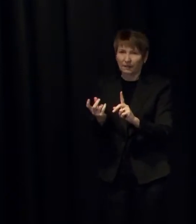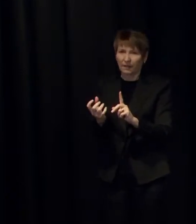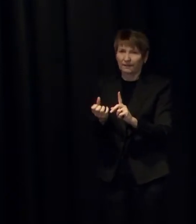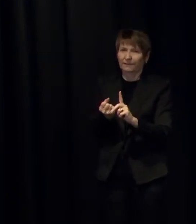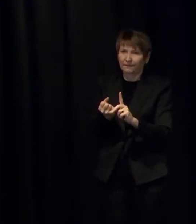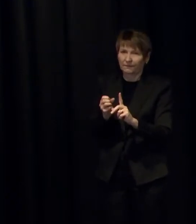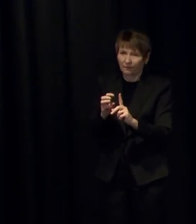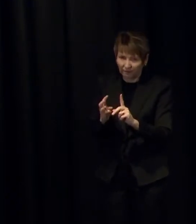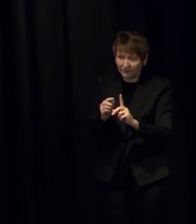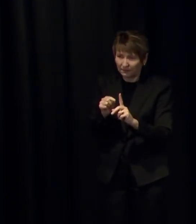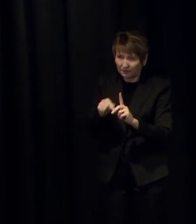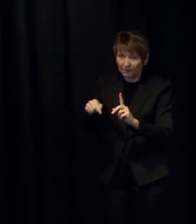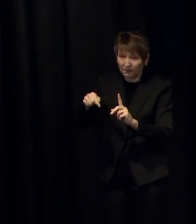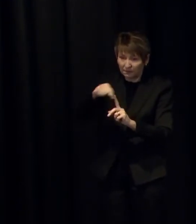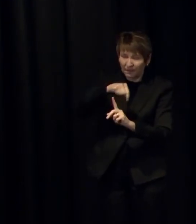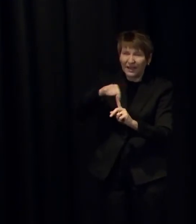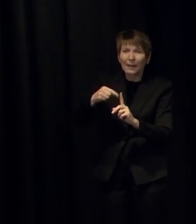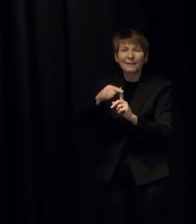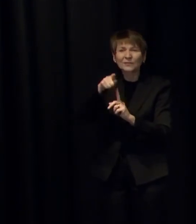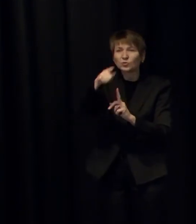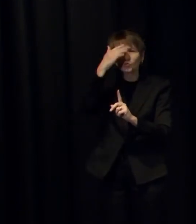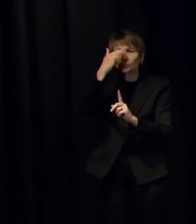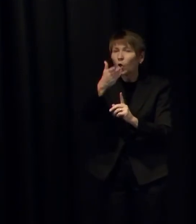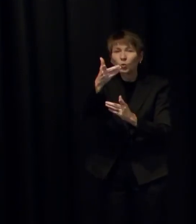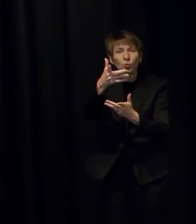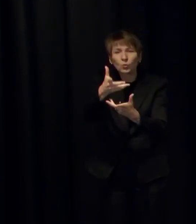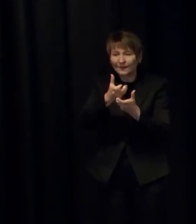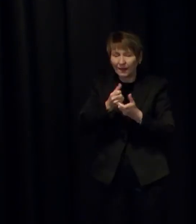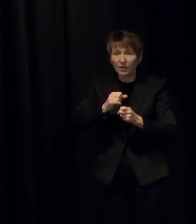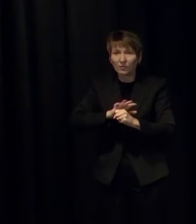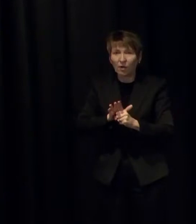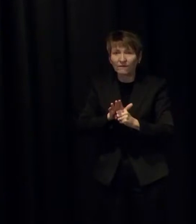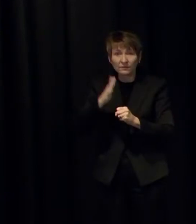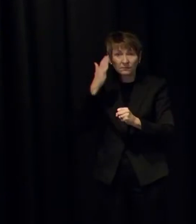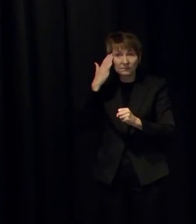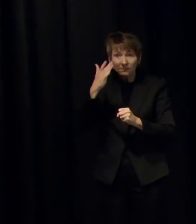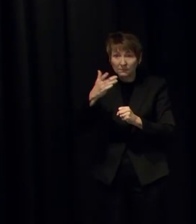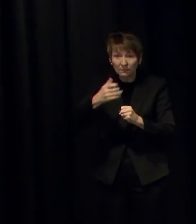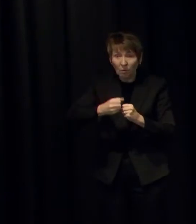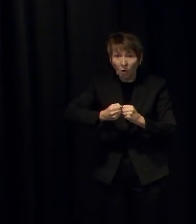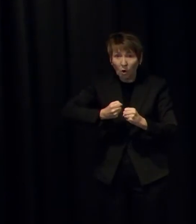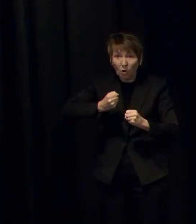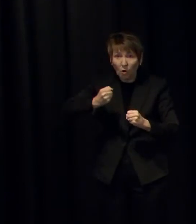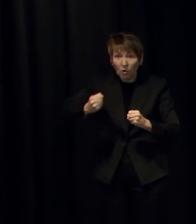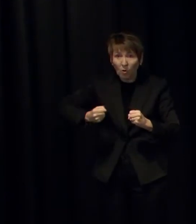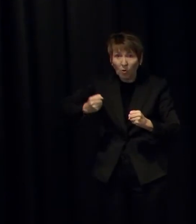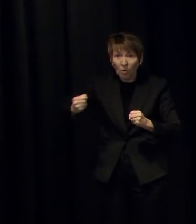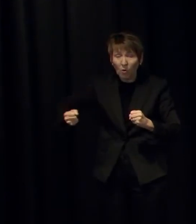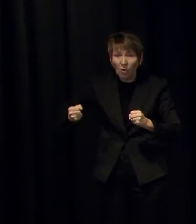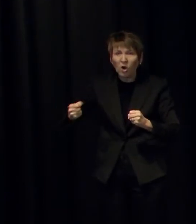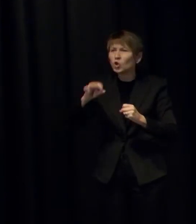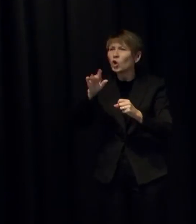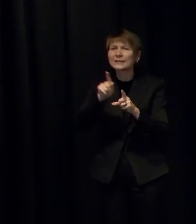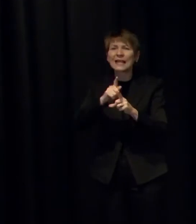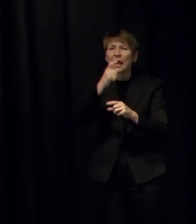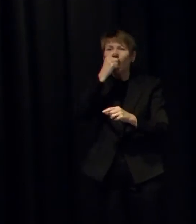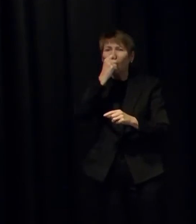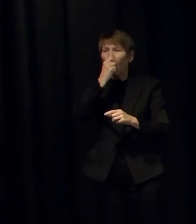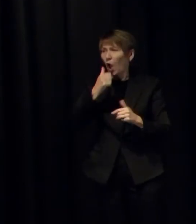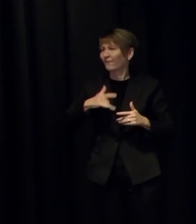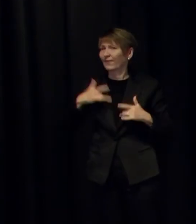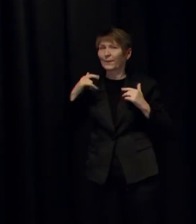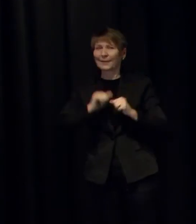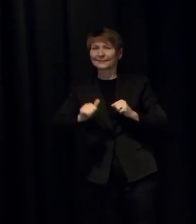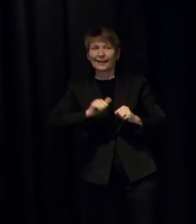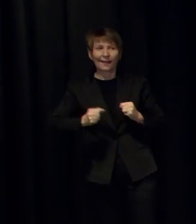various estimates about how long the symptoms of long COVID last and what proportion of cases end up with long COVID, but it's not